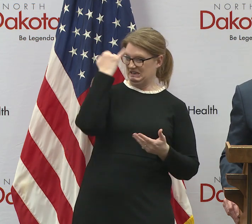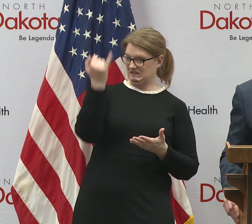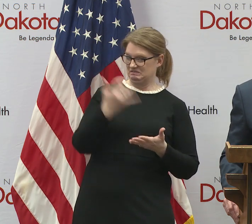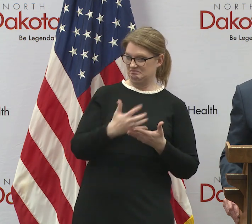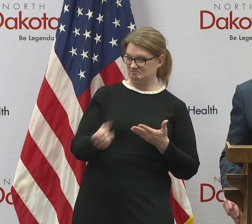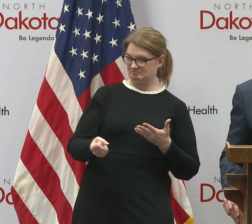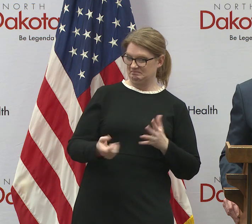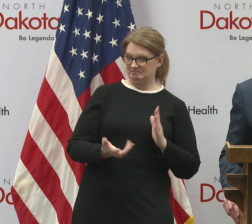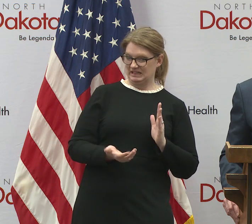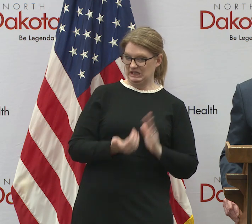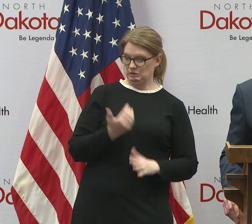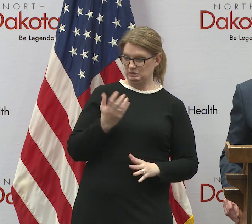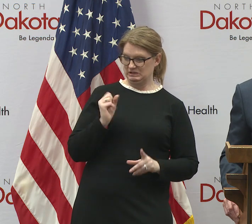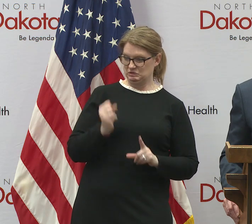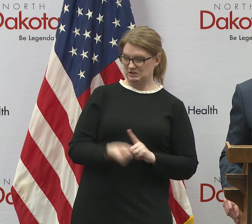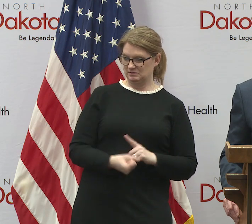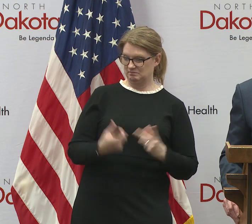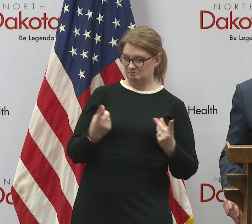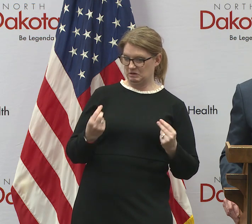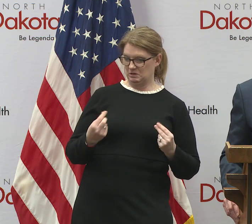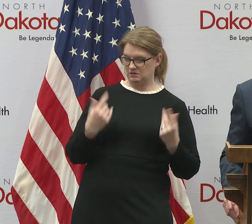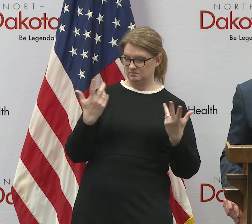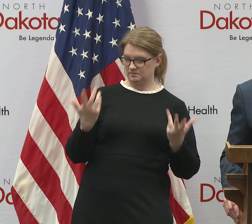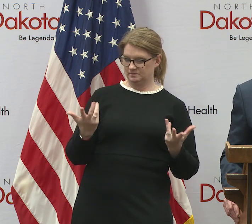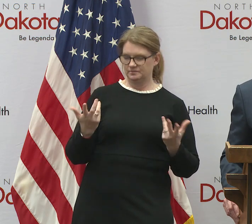deal with this new situation, it's